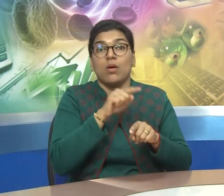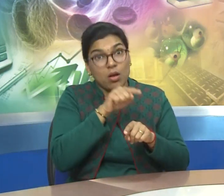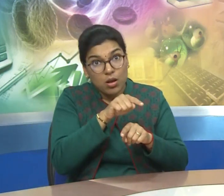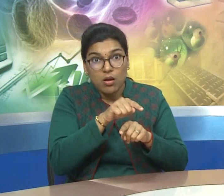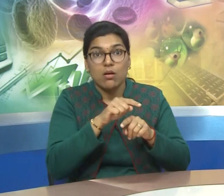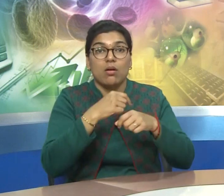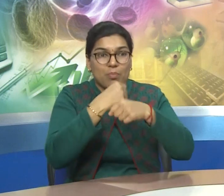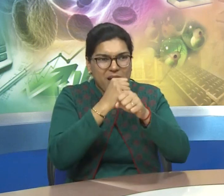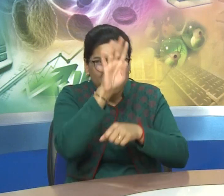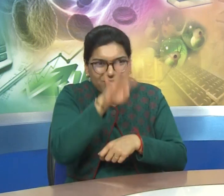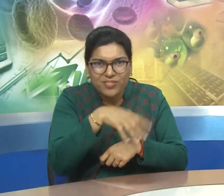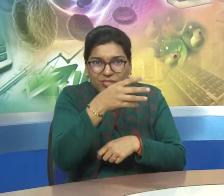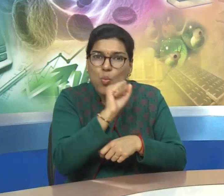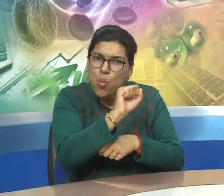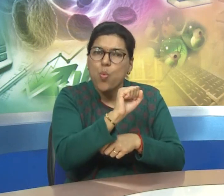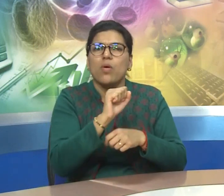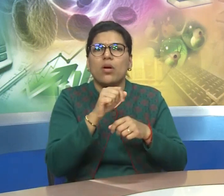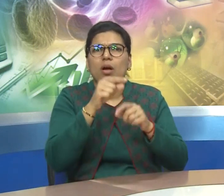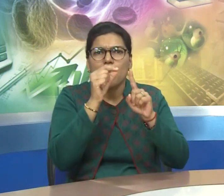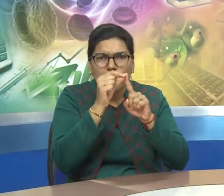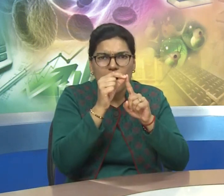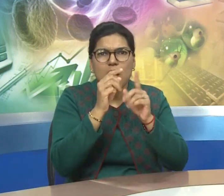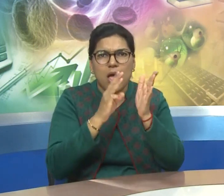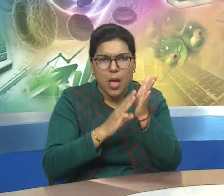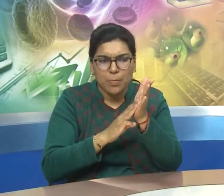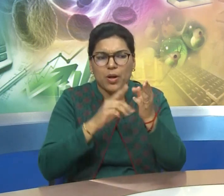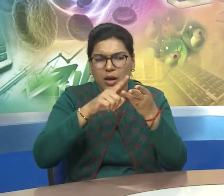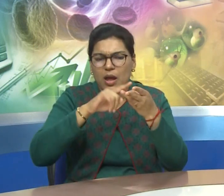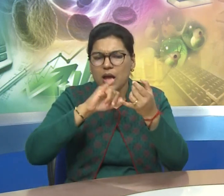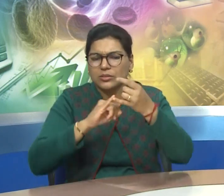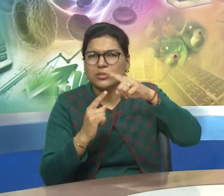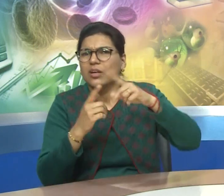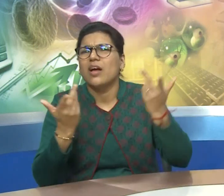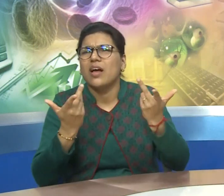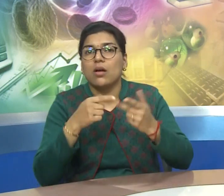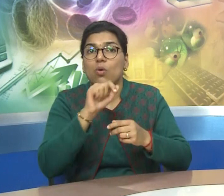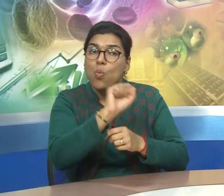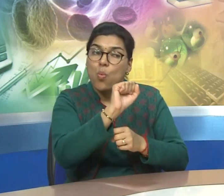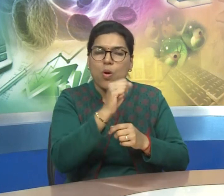So using this colon classification, the